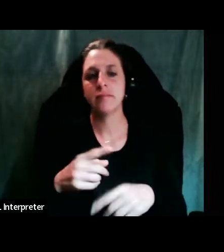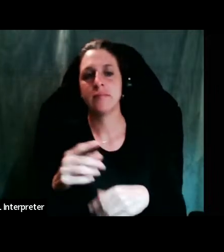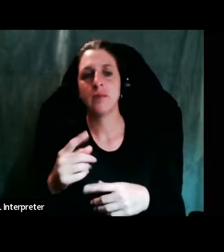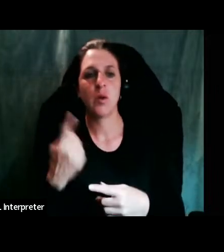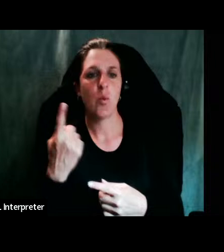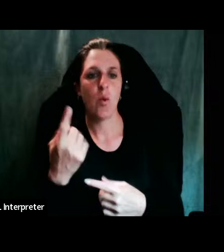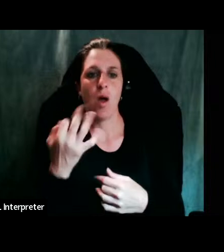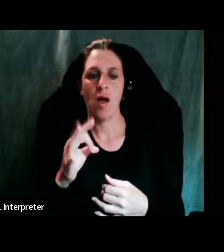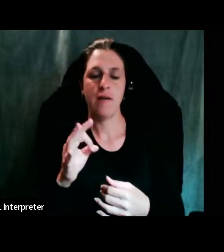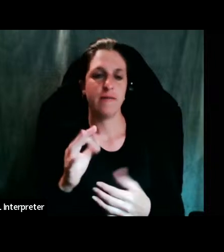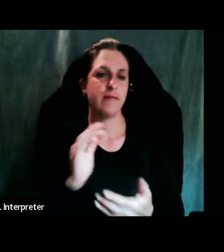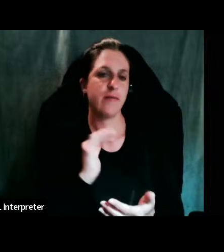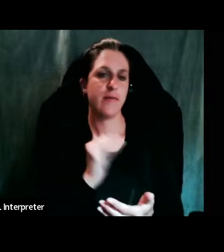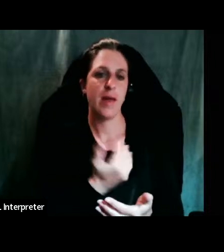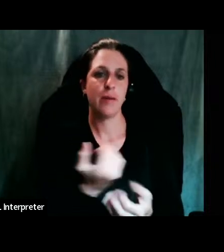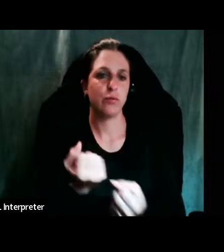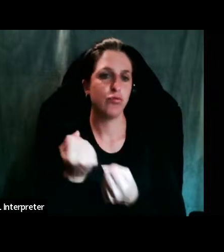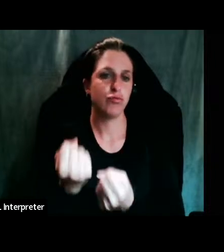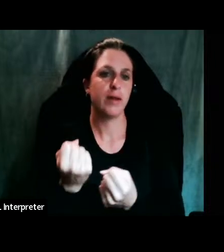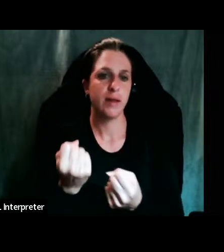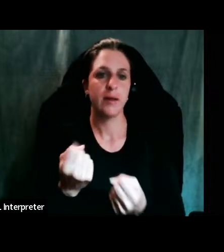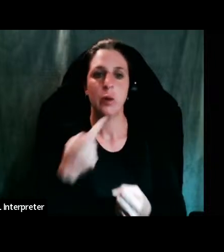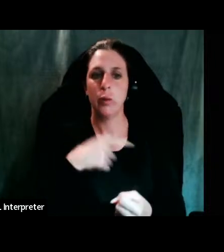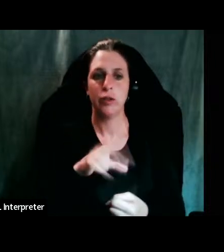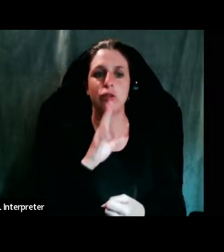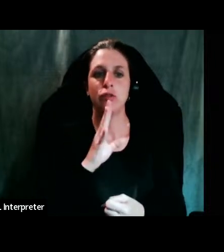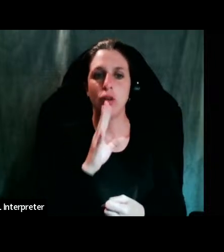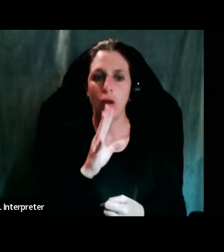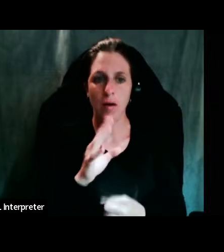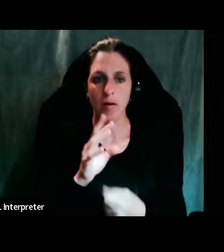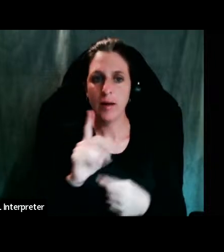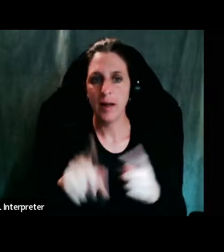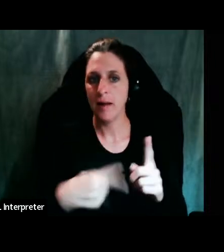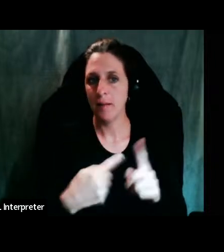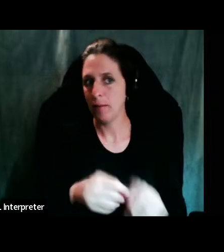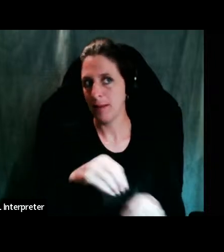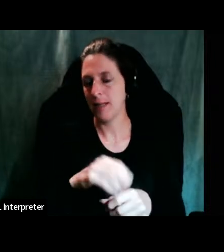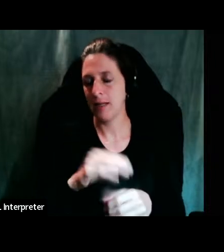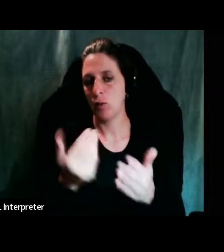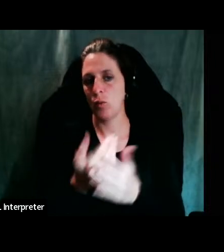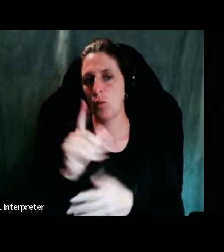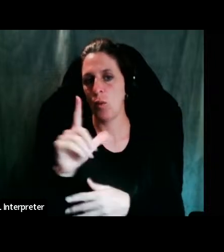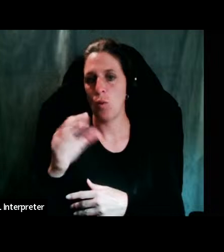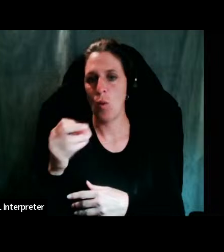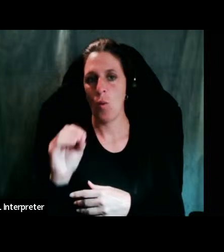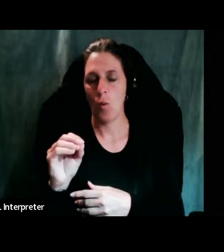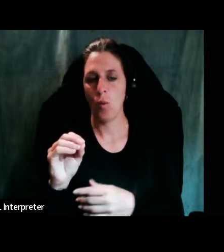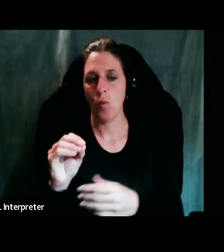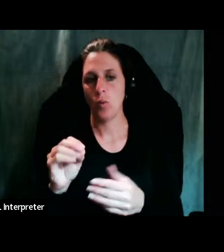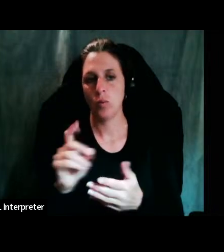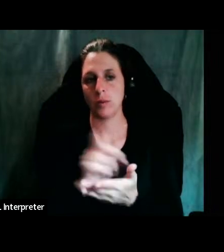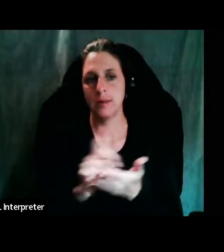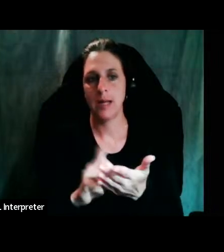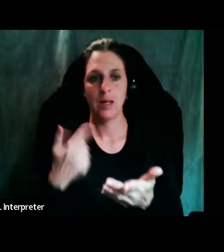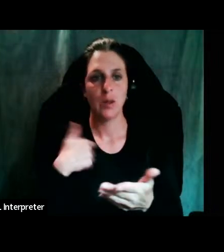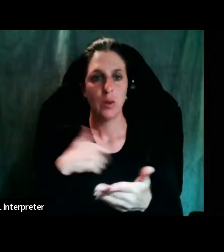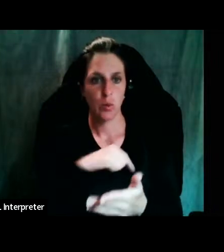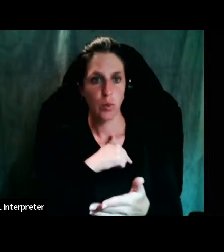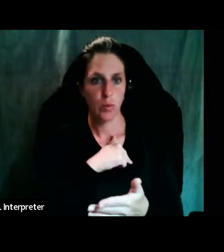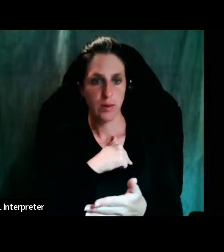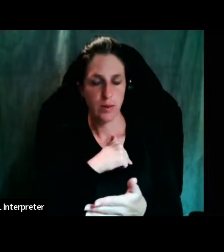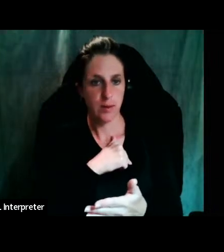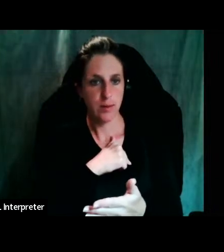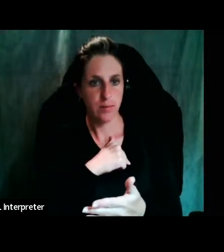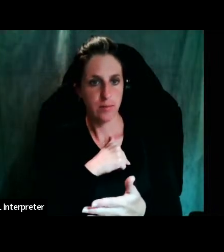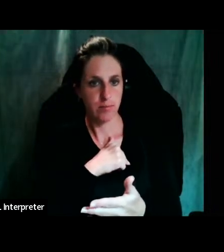this district that, we talked about this in the new logo design, that we hold up the fact that each